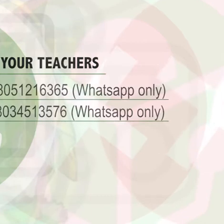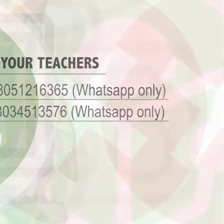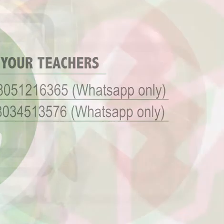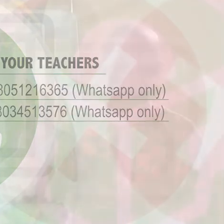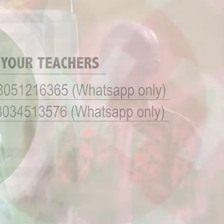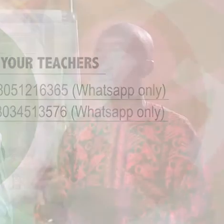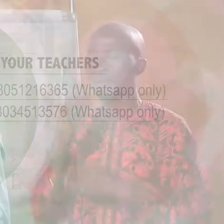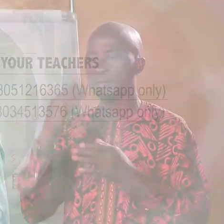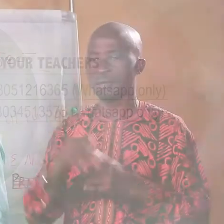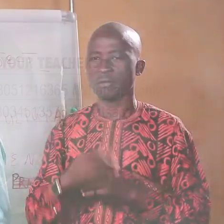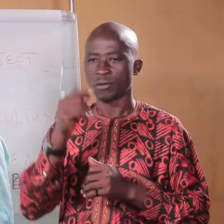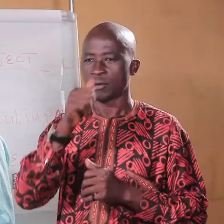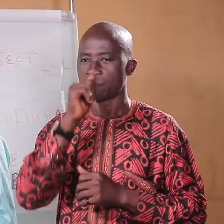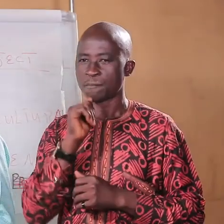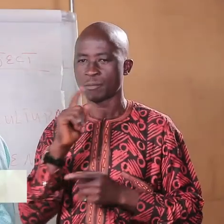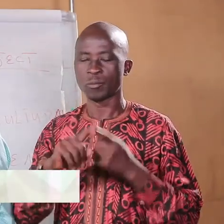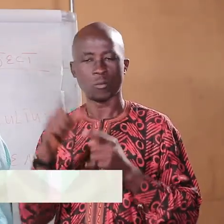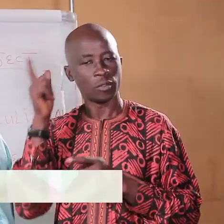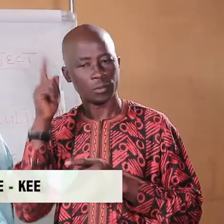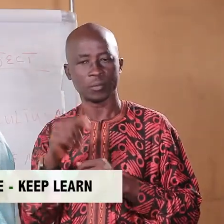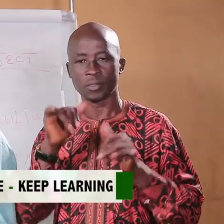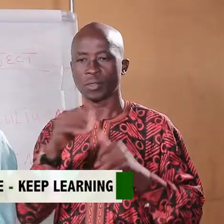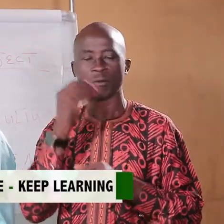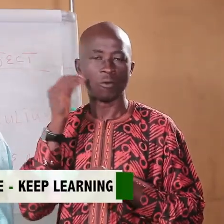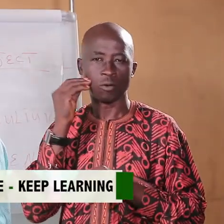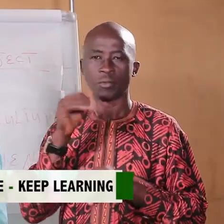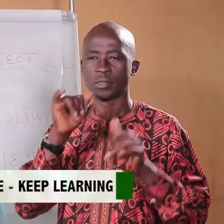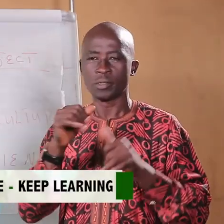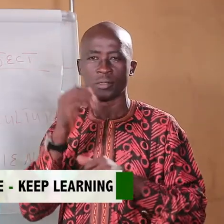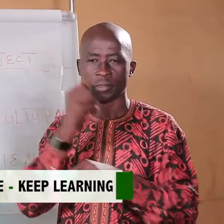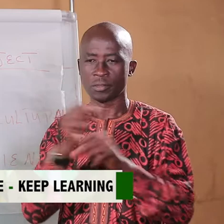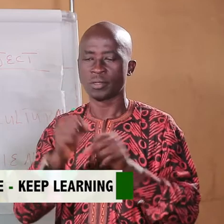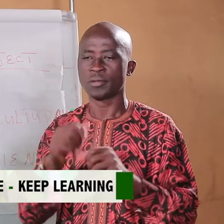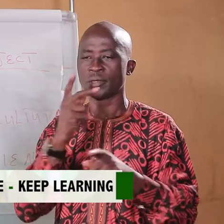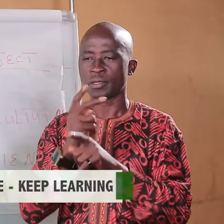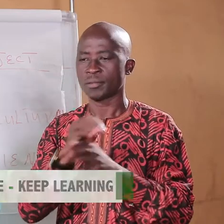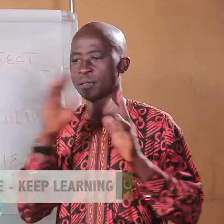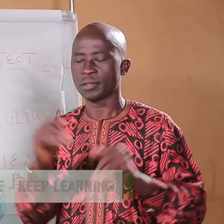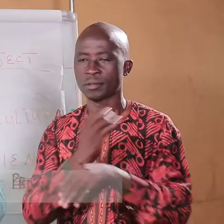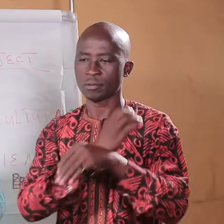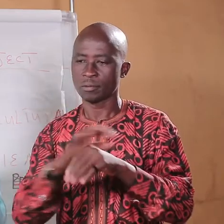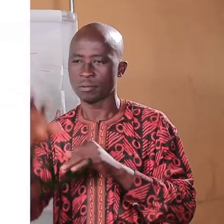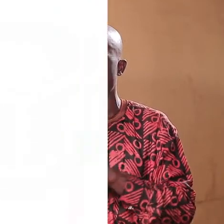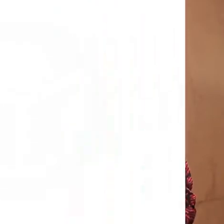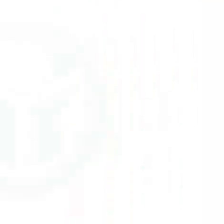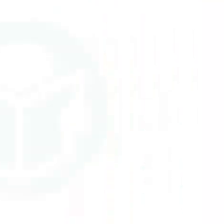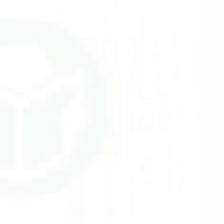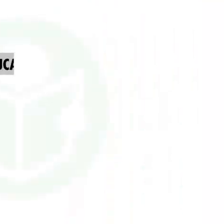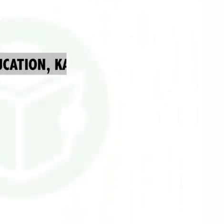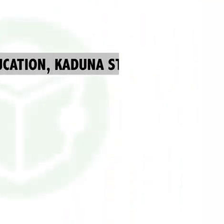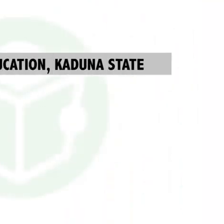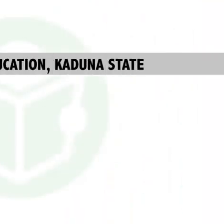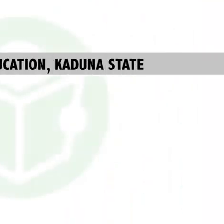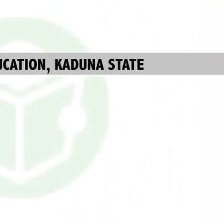080-3451-3576. Thank you for your patience to listen. Stay home, stay safe, keep learning. COVID-19 is real.